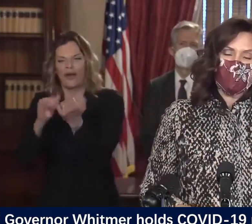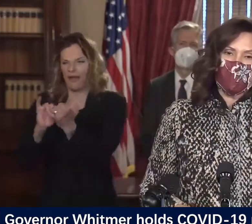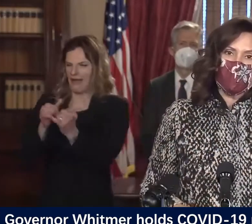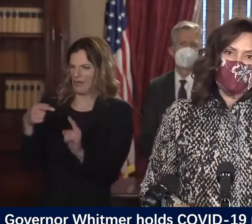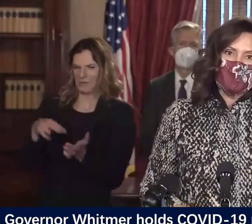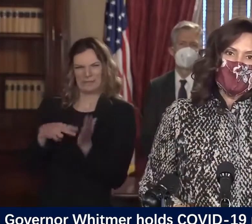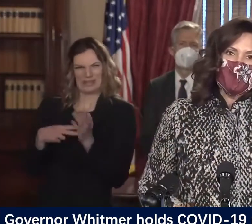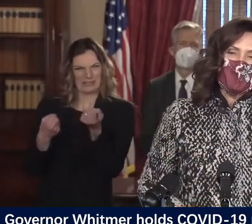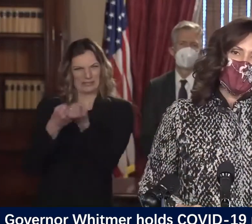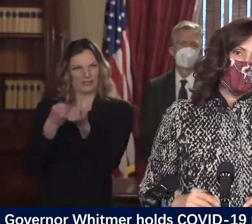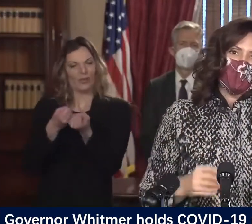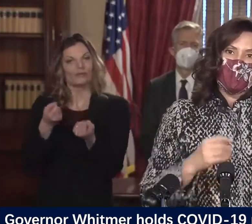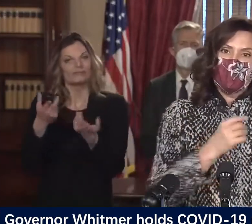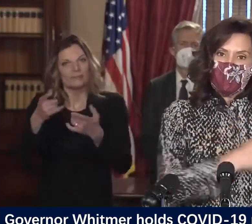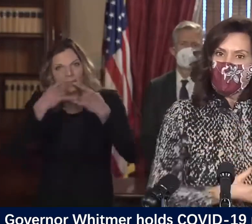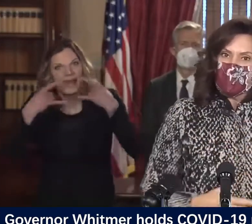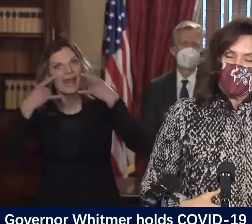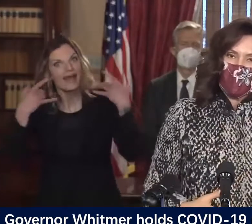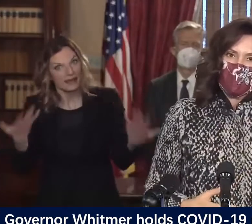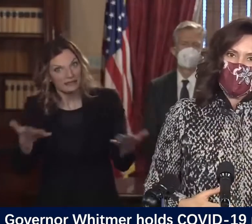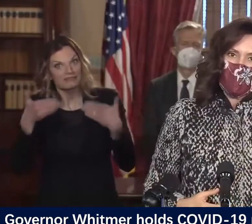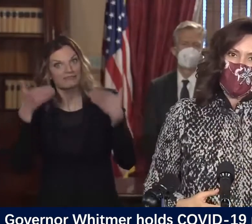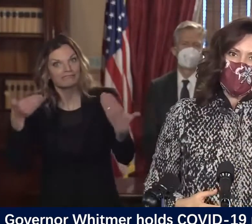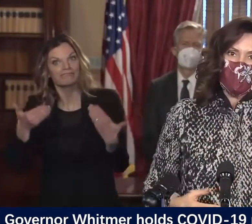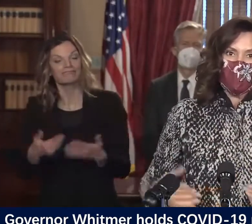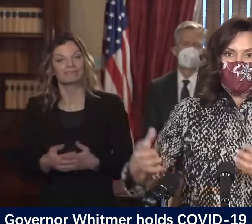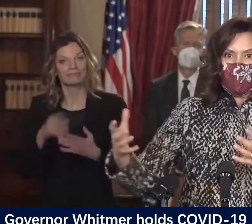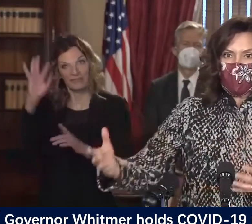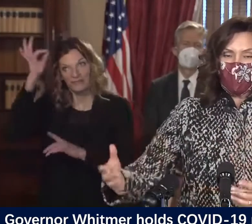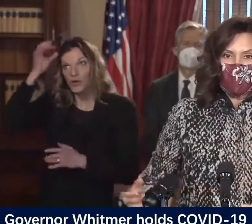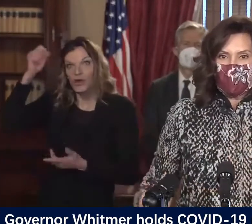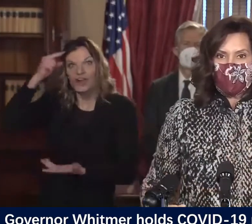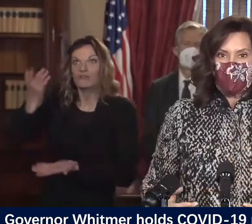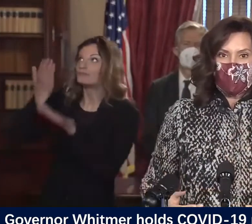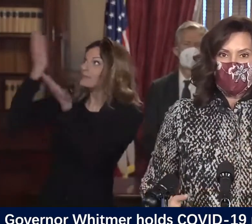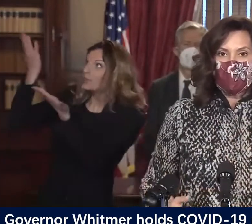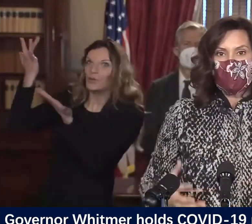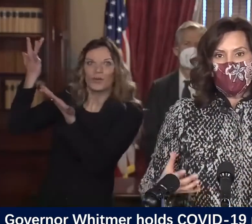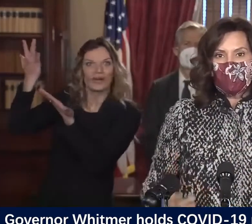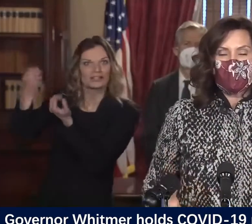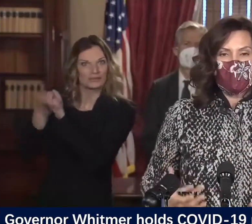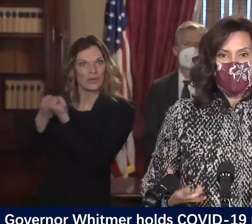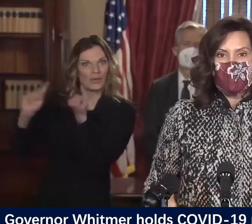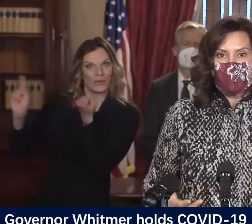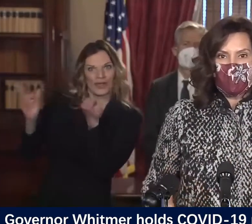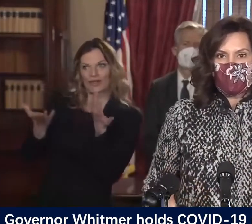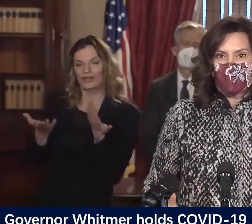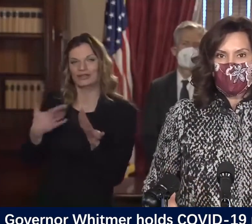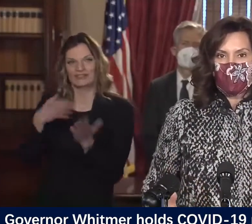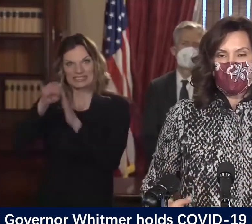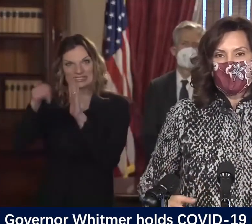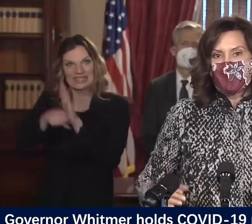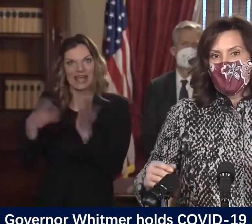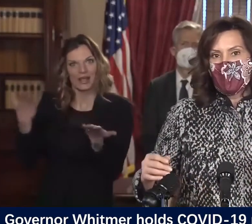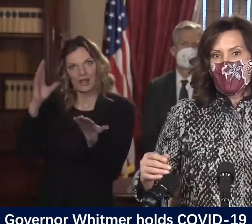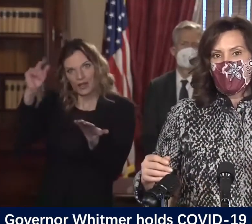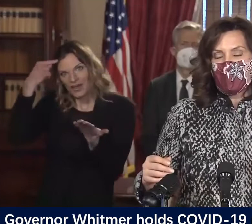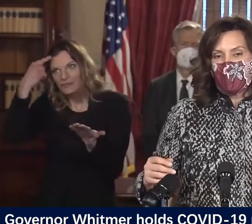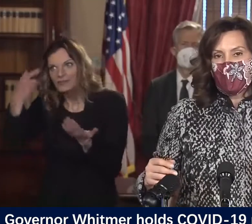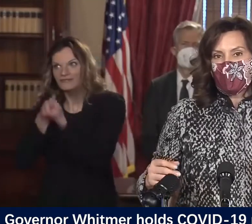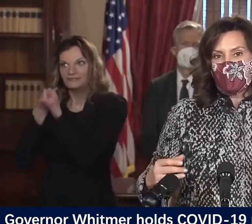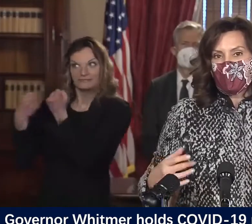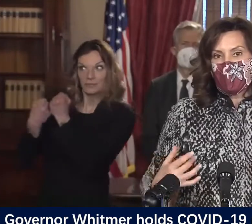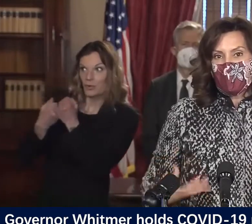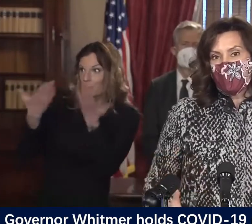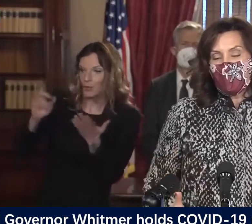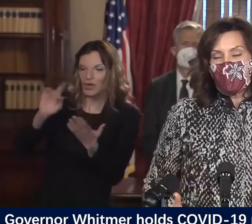from spreading. The federal government has a job to do. State government has a job to do. We've all got to be in this together. And